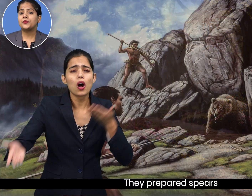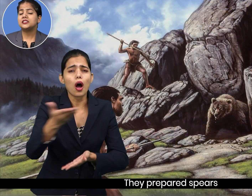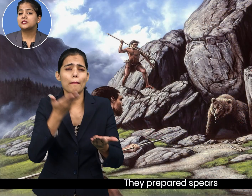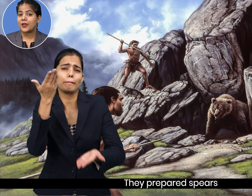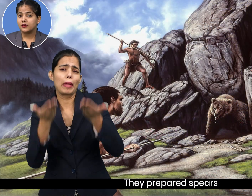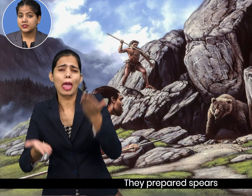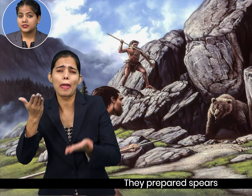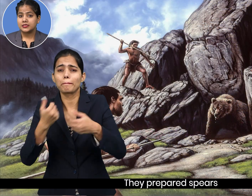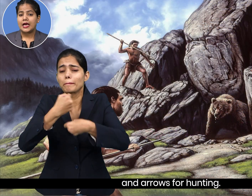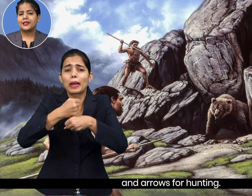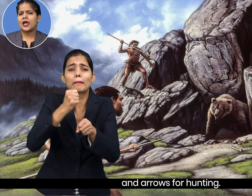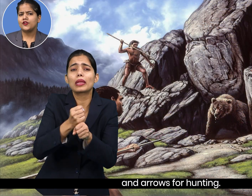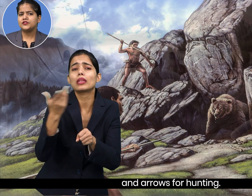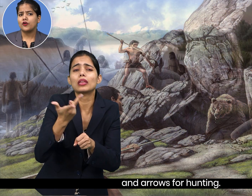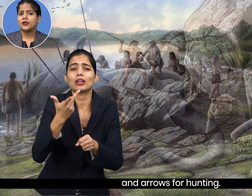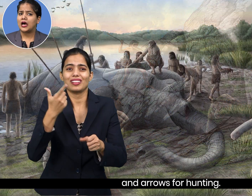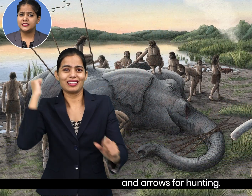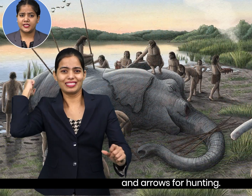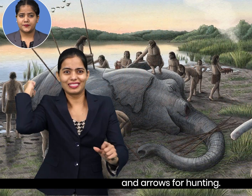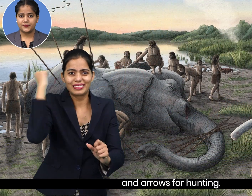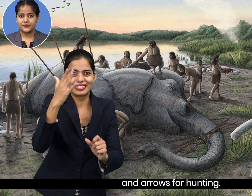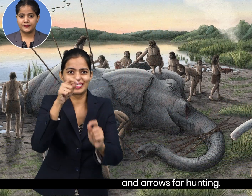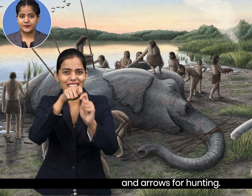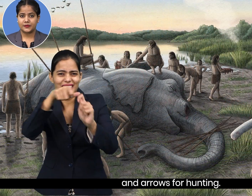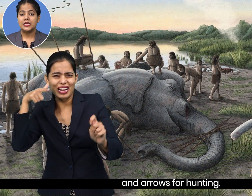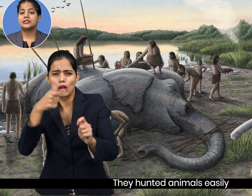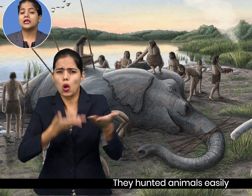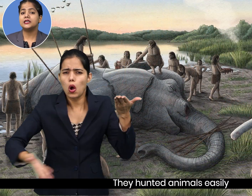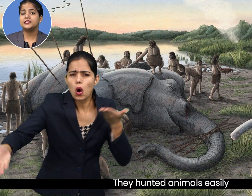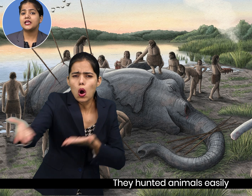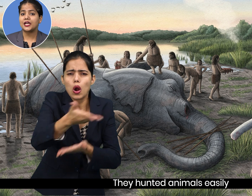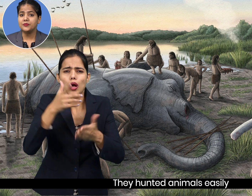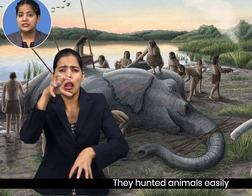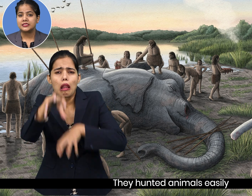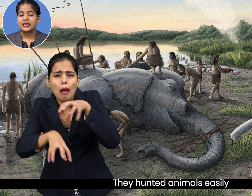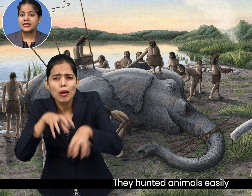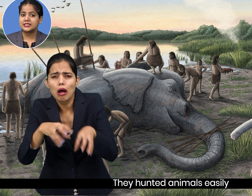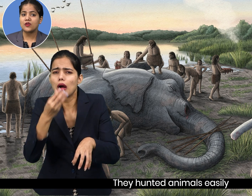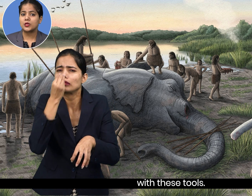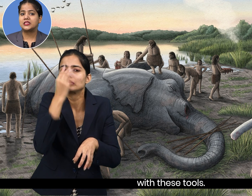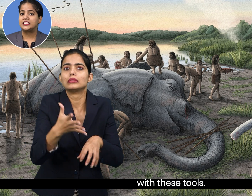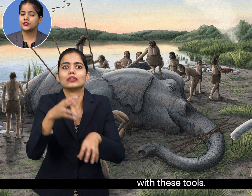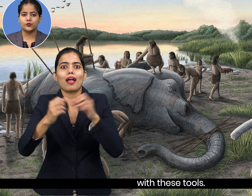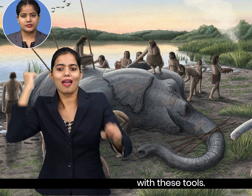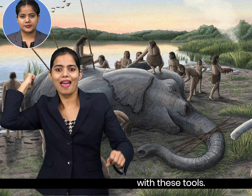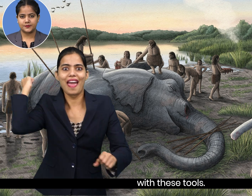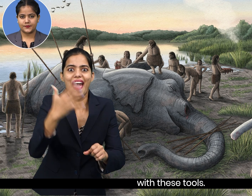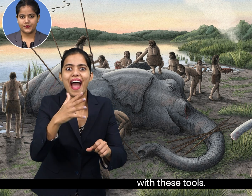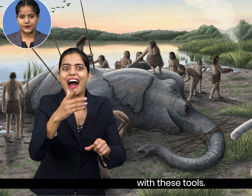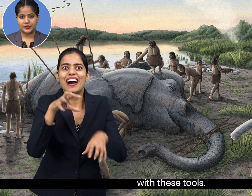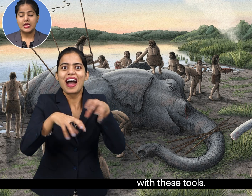They prepared spears and arrows for hunting. They hunted animals easily with these